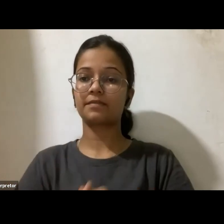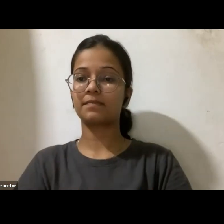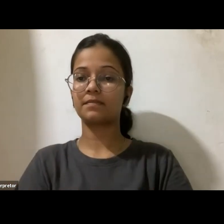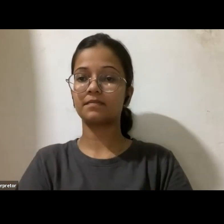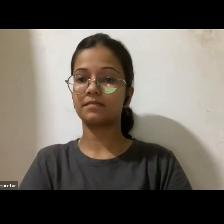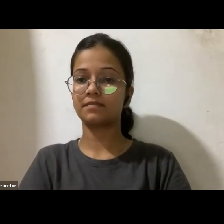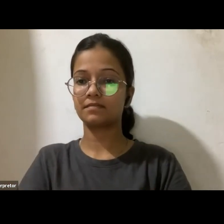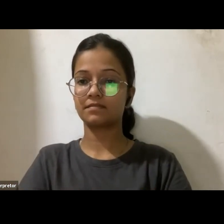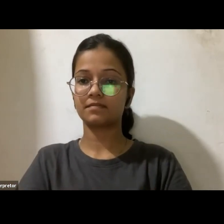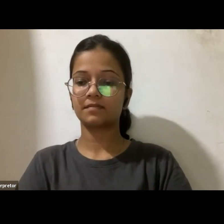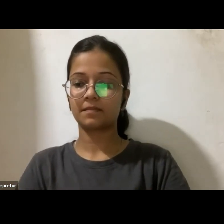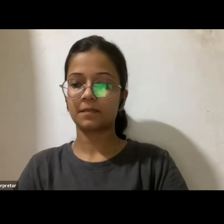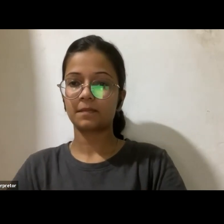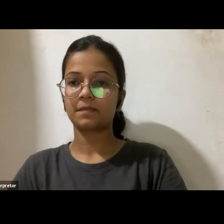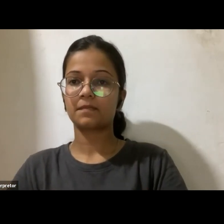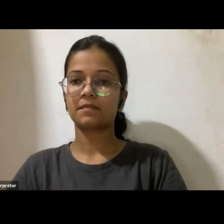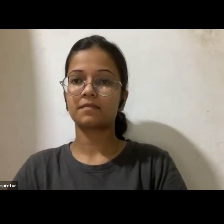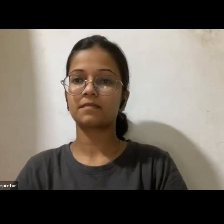I'm sorry, just give me a second, please.